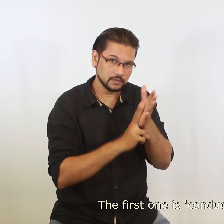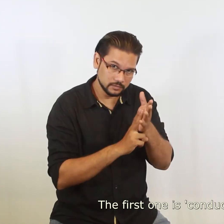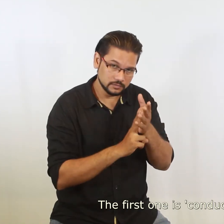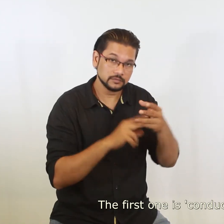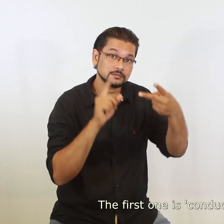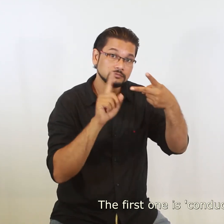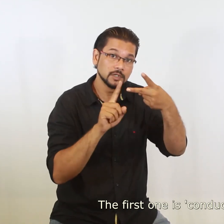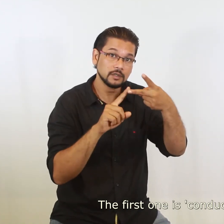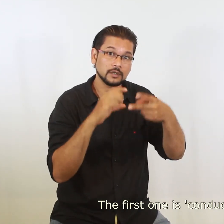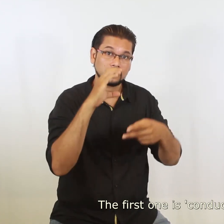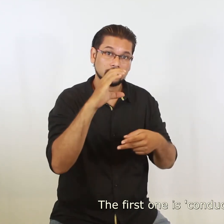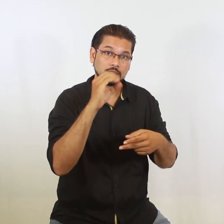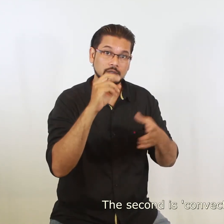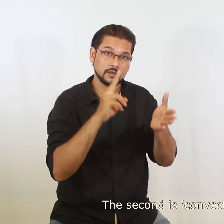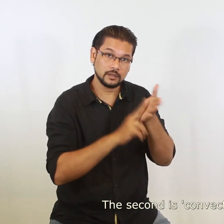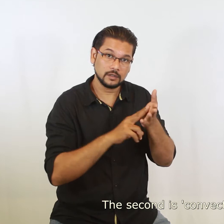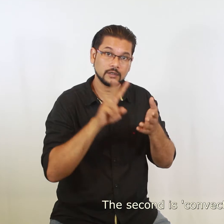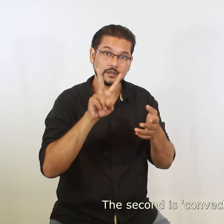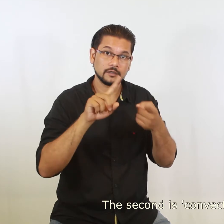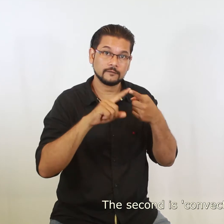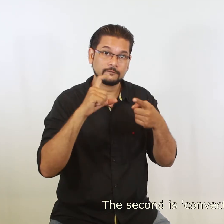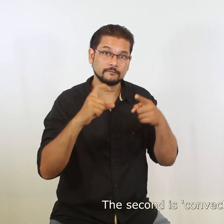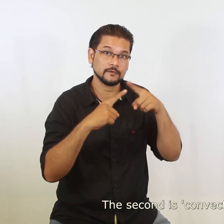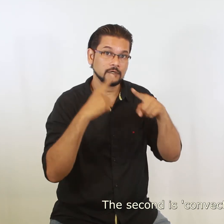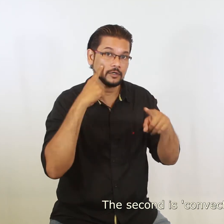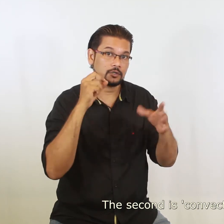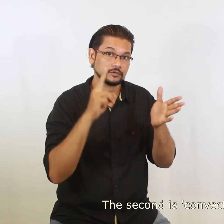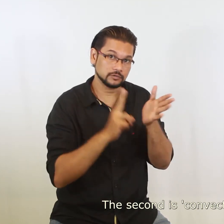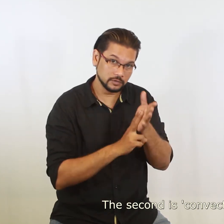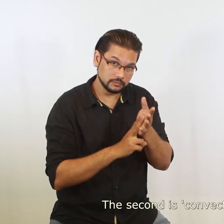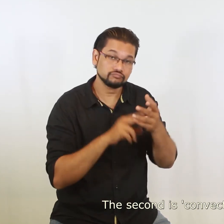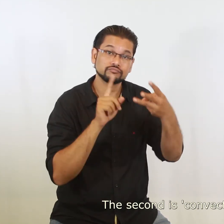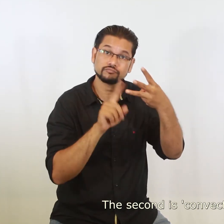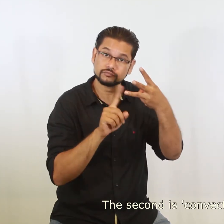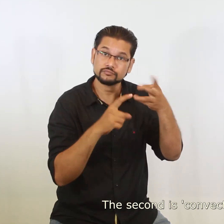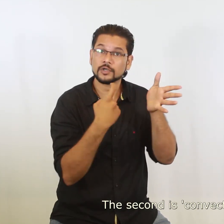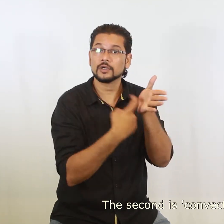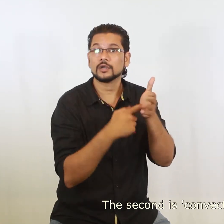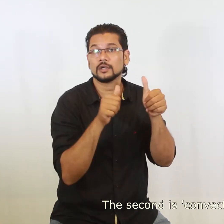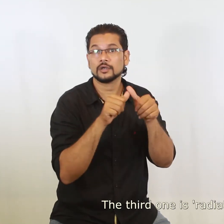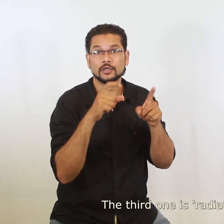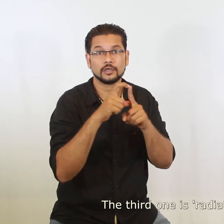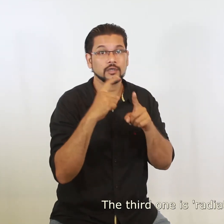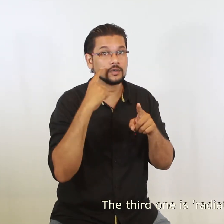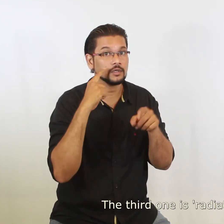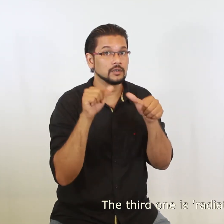Conduction. The second one is convection. The third one is